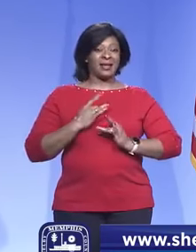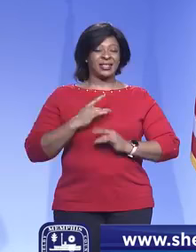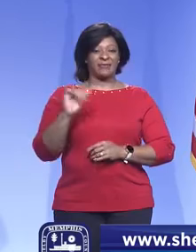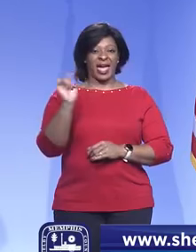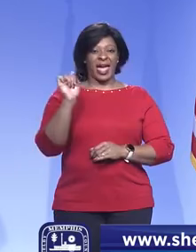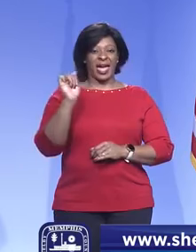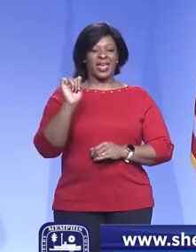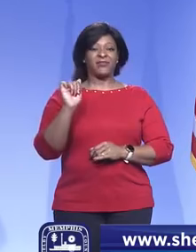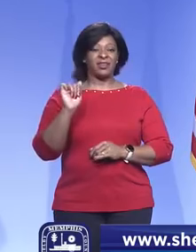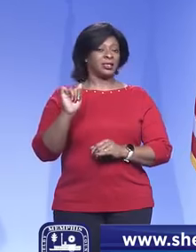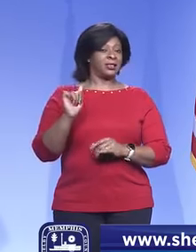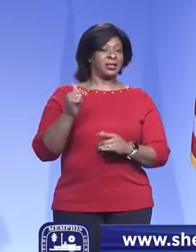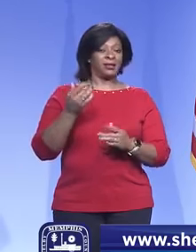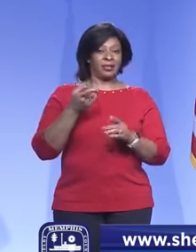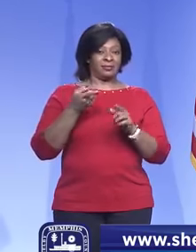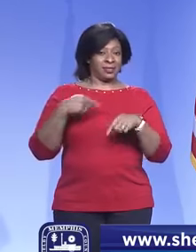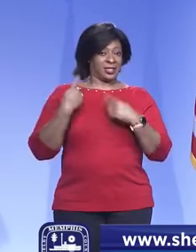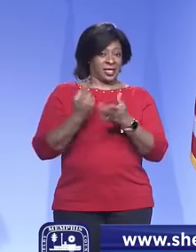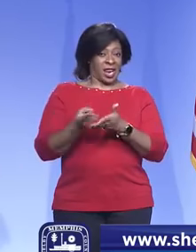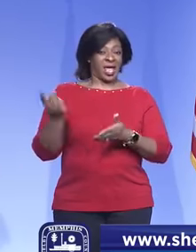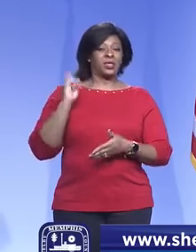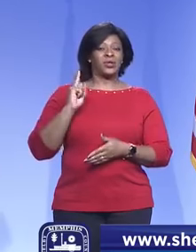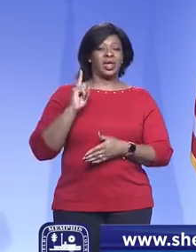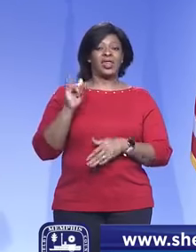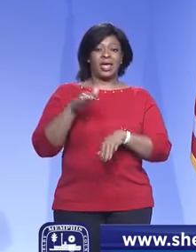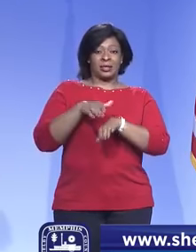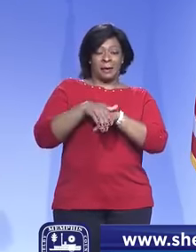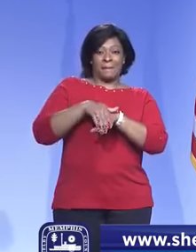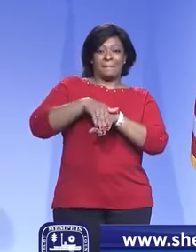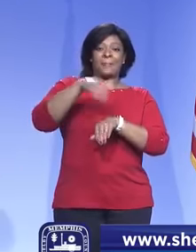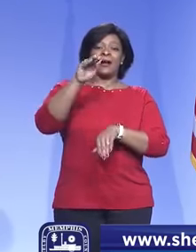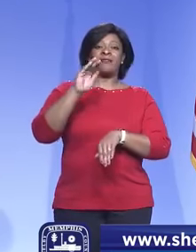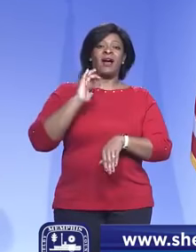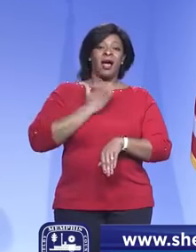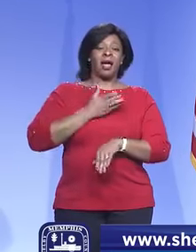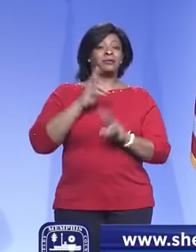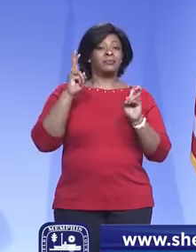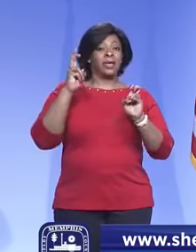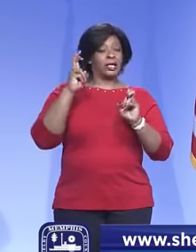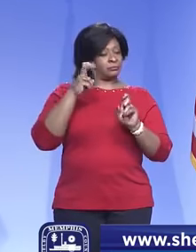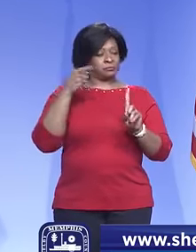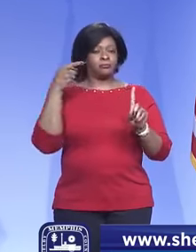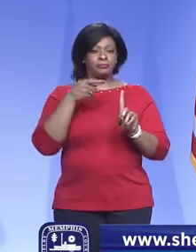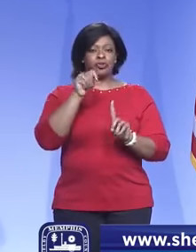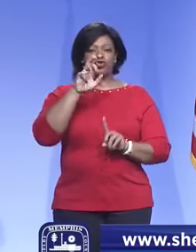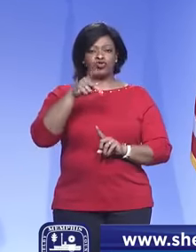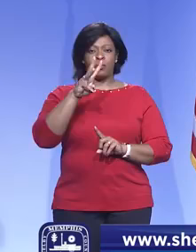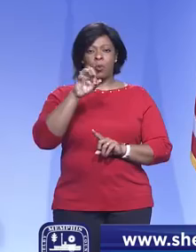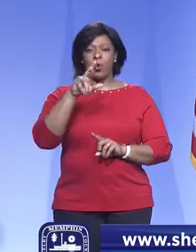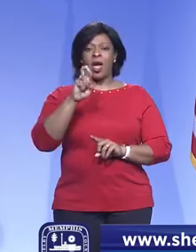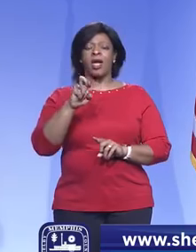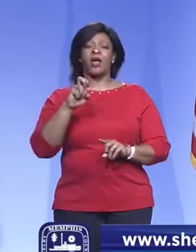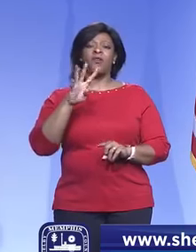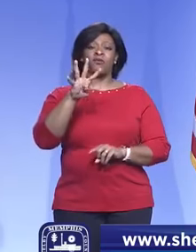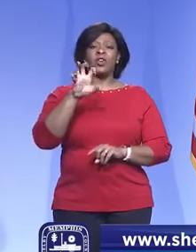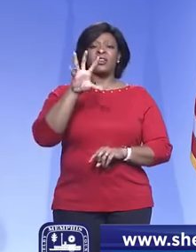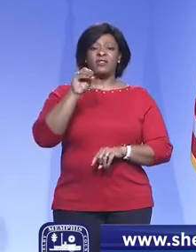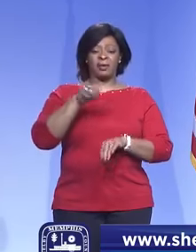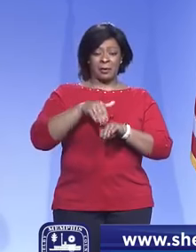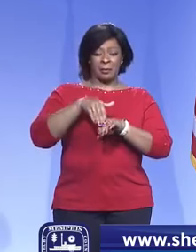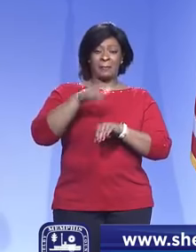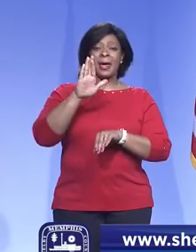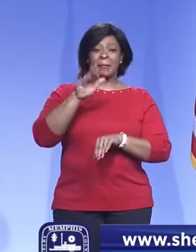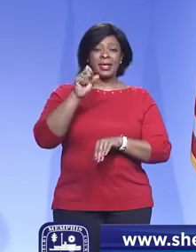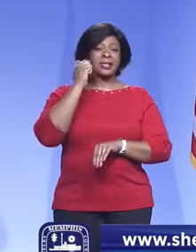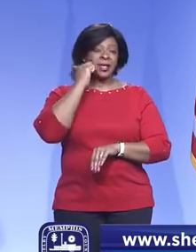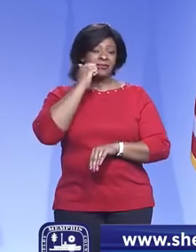average over the past week. That is above our tripwire of 450 new cases per day,